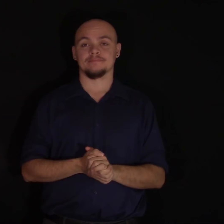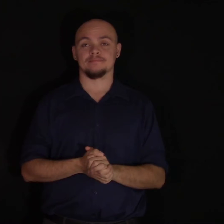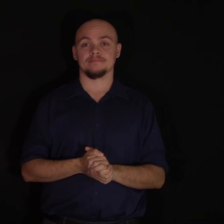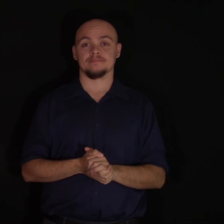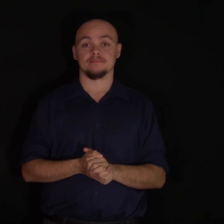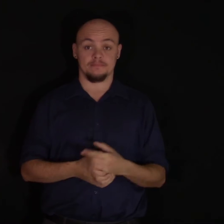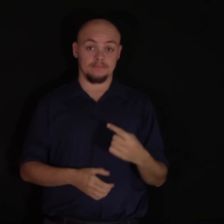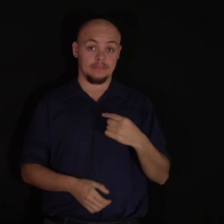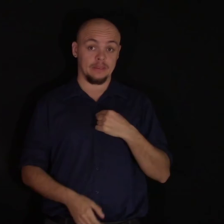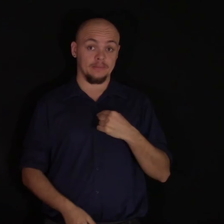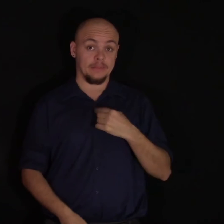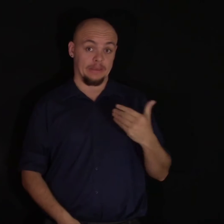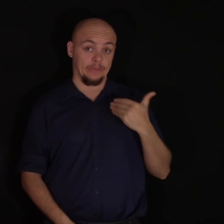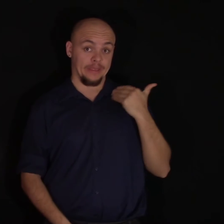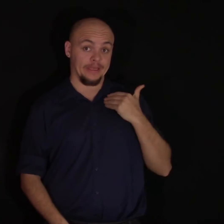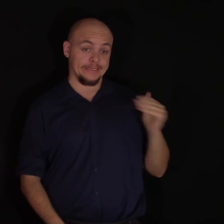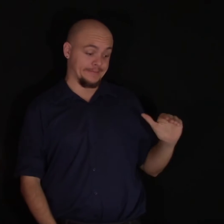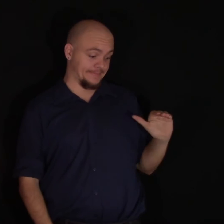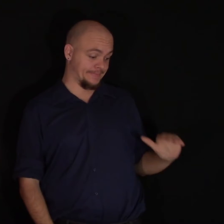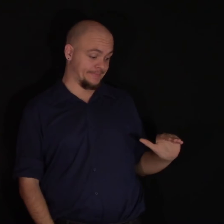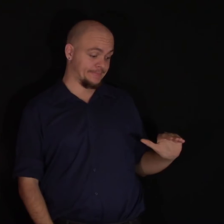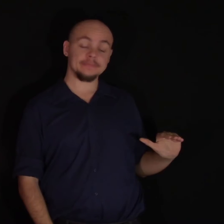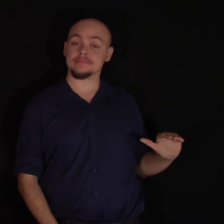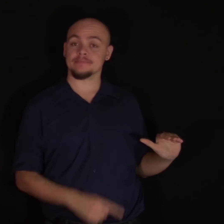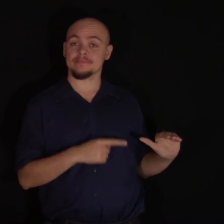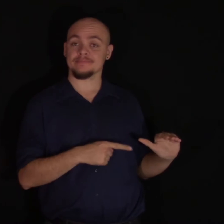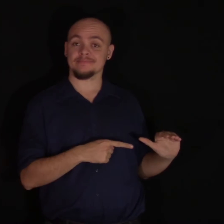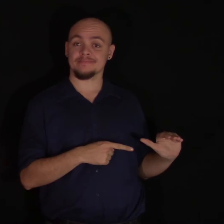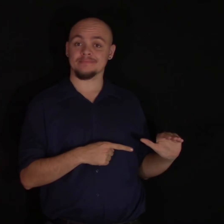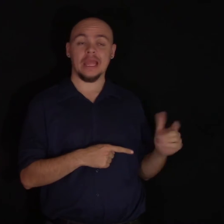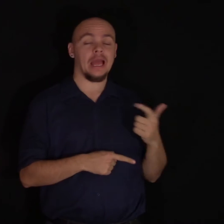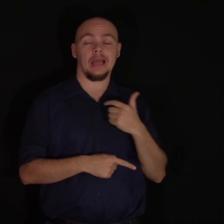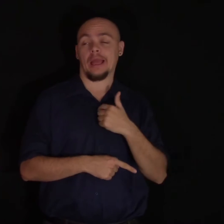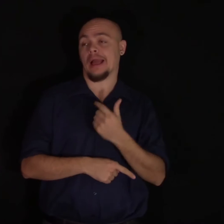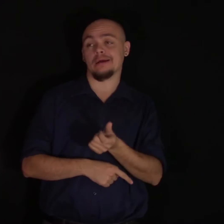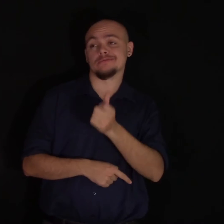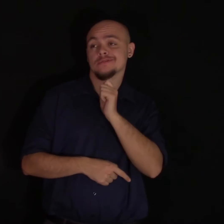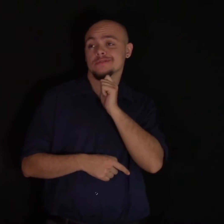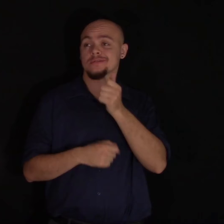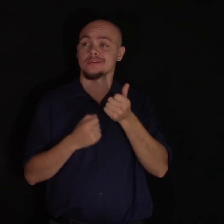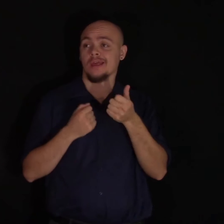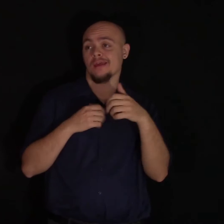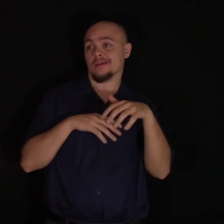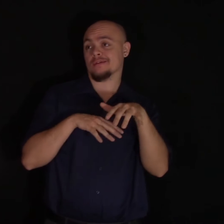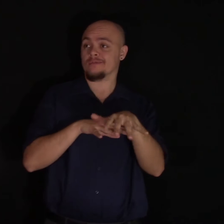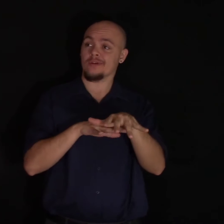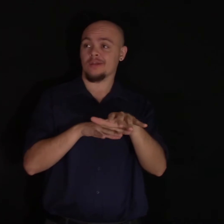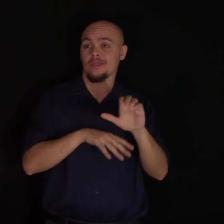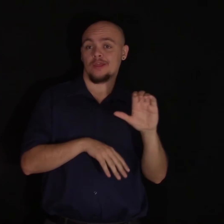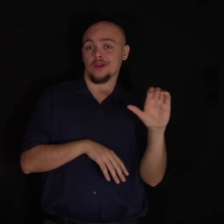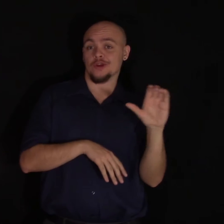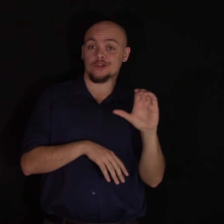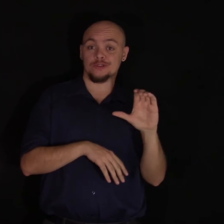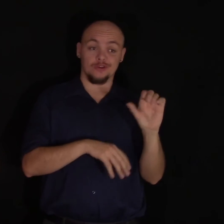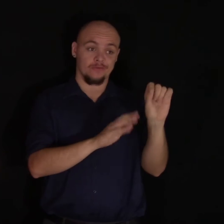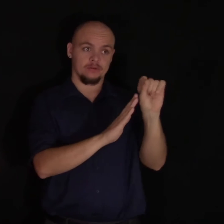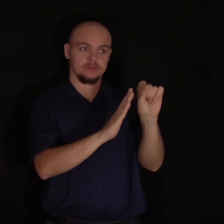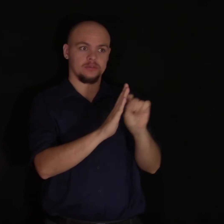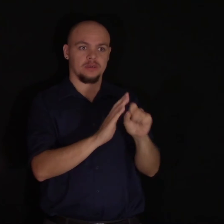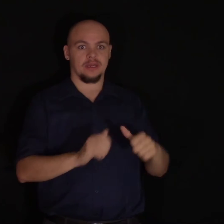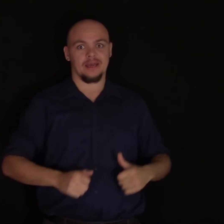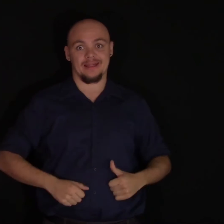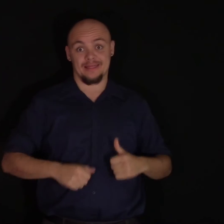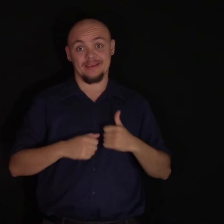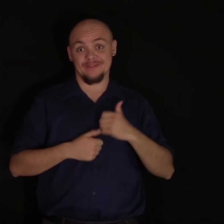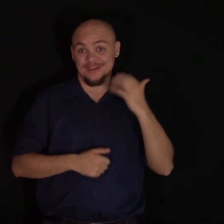When I was young, I prided myself as a nonconformist in the conservative U.S. state I live in,